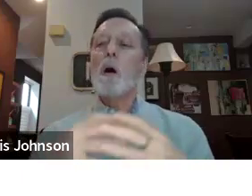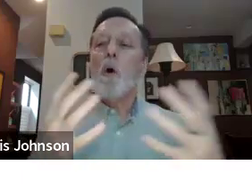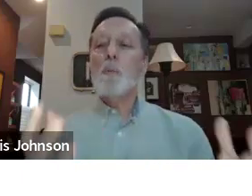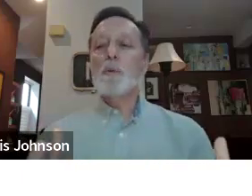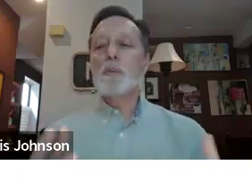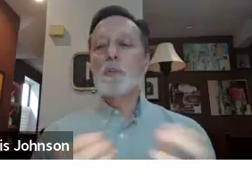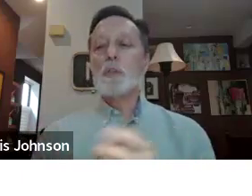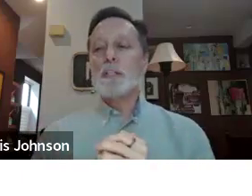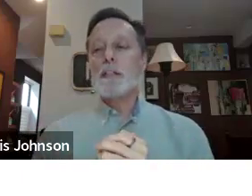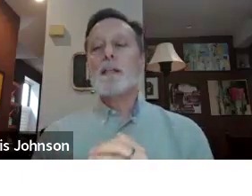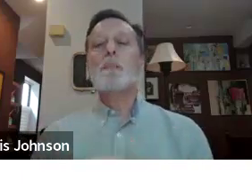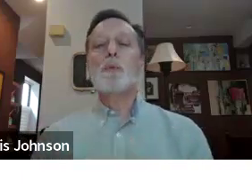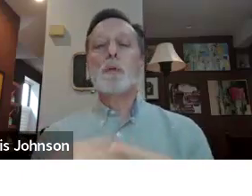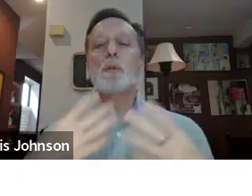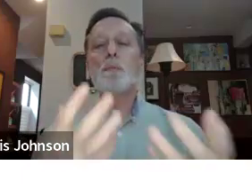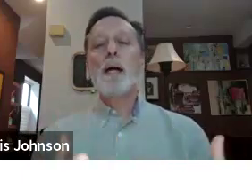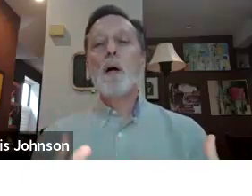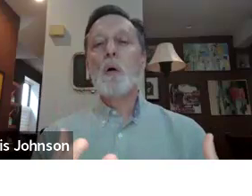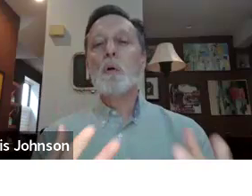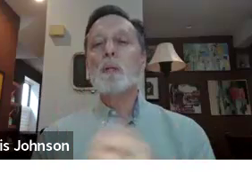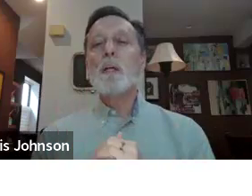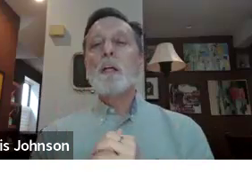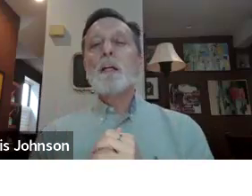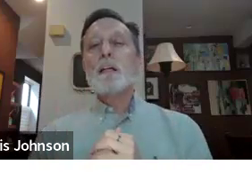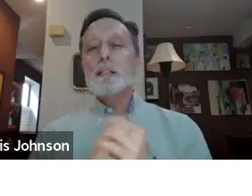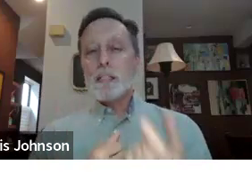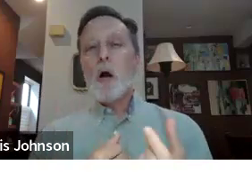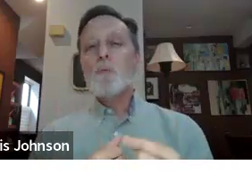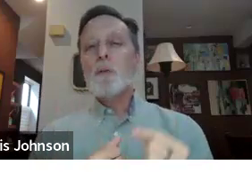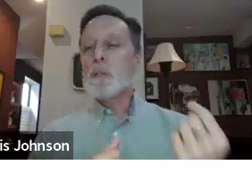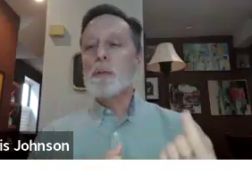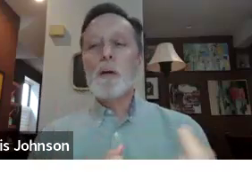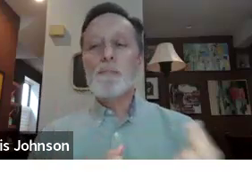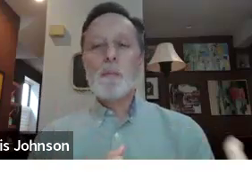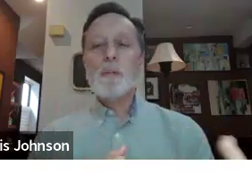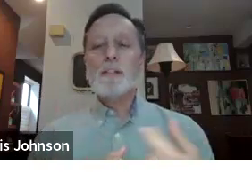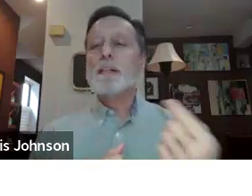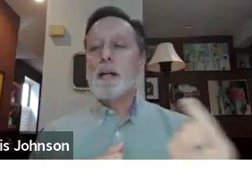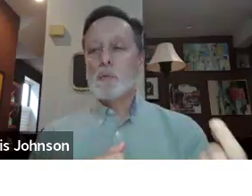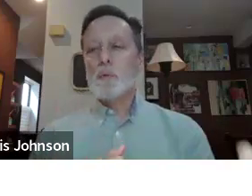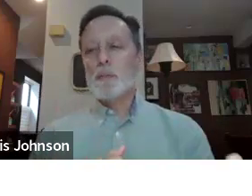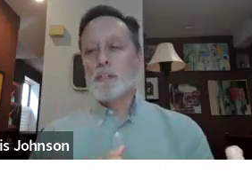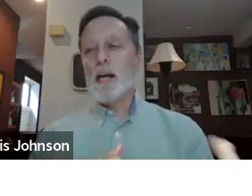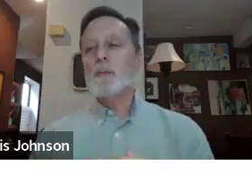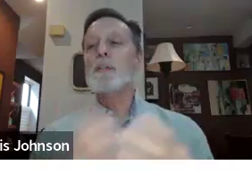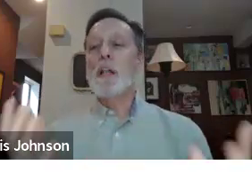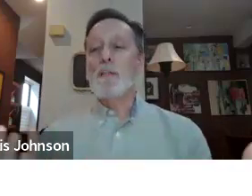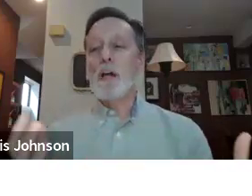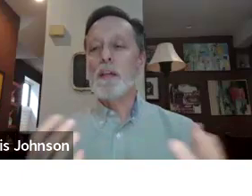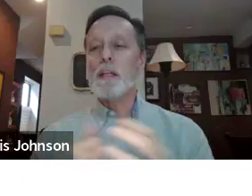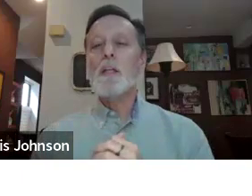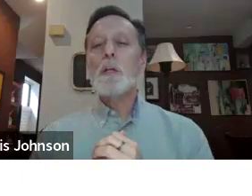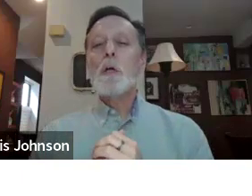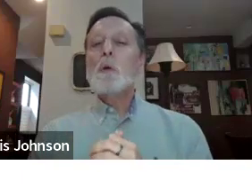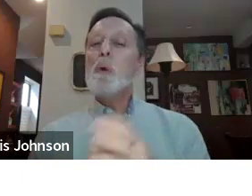use homeowners insurance as an example. So when you buy a home, it's a small risk, but you have some risk that that house will burn down and